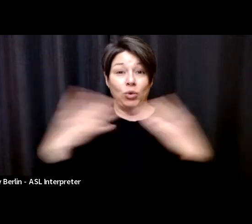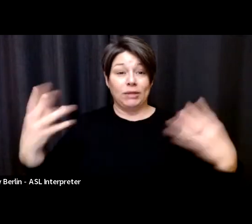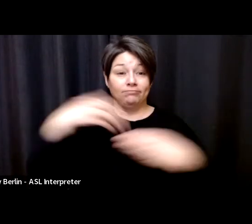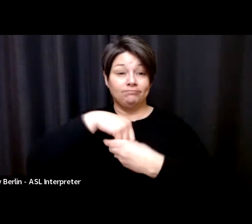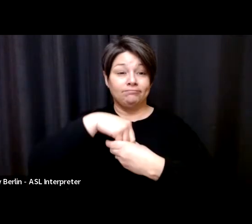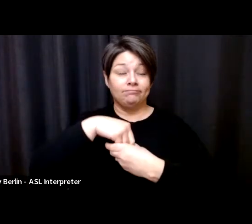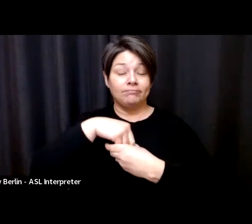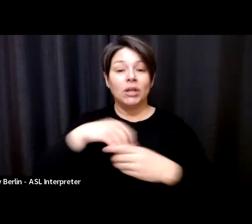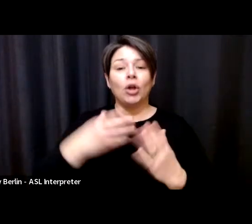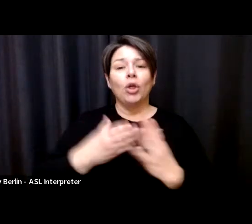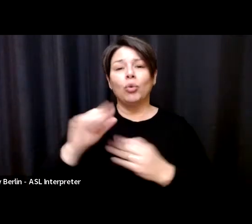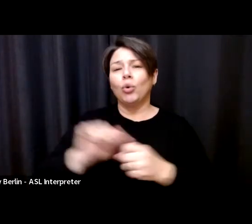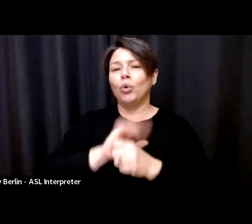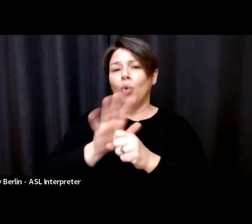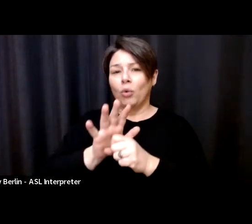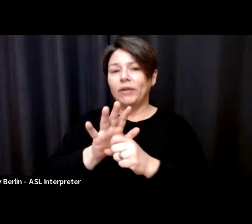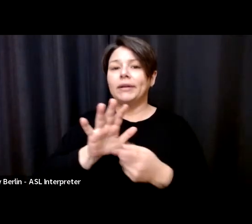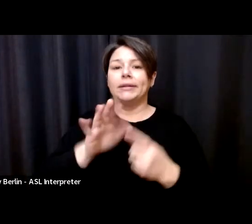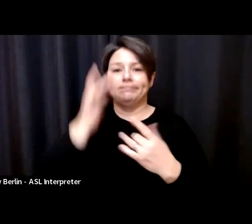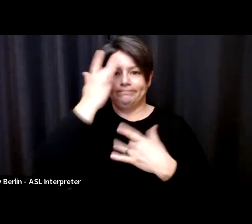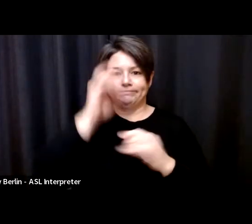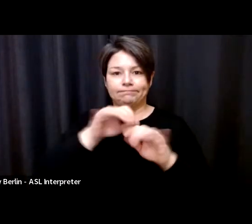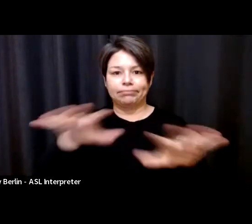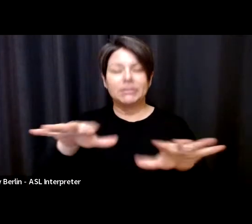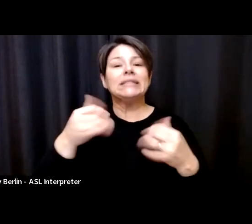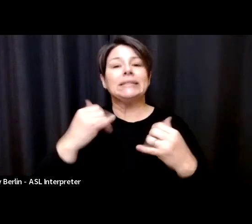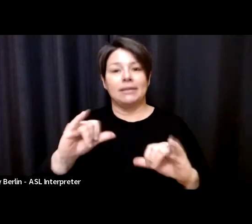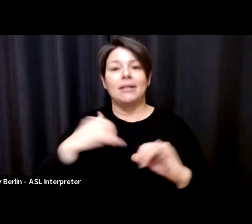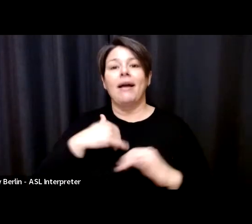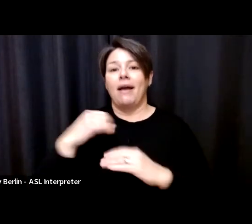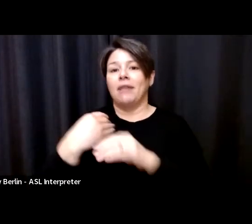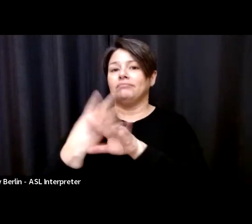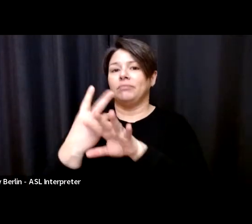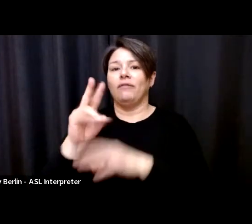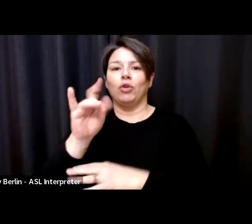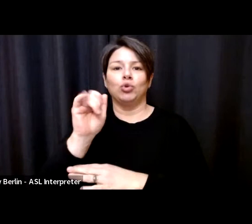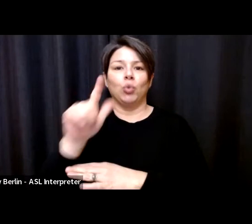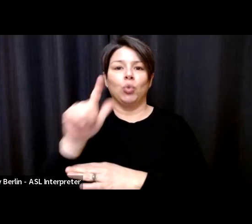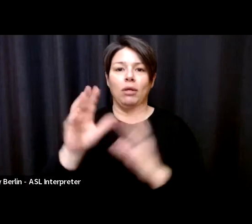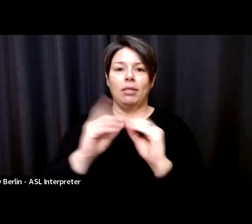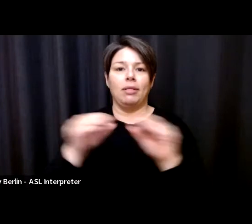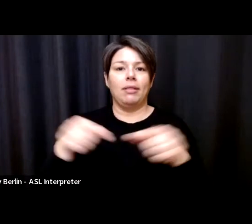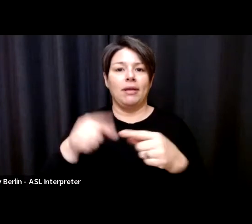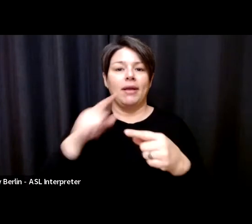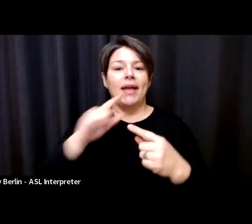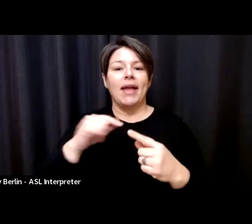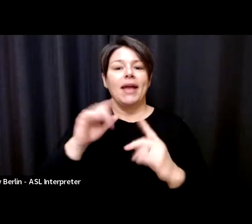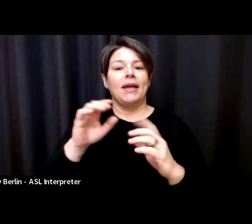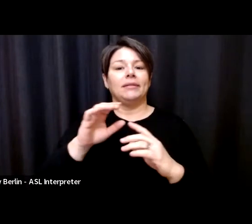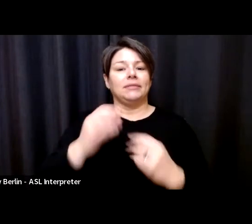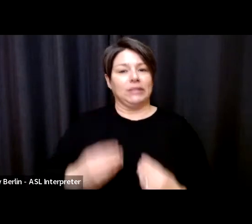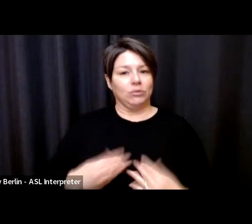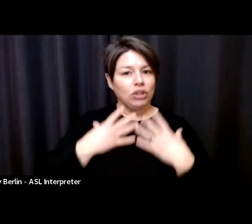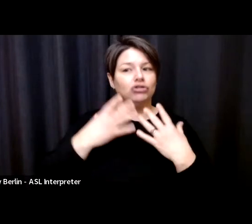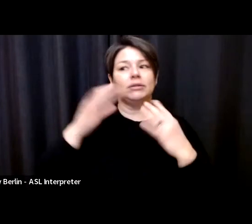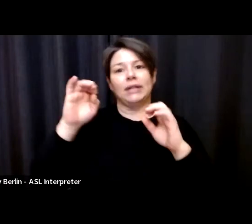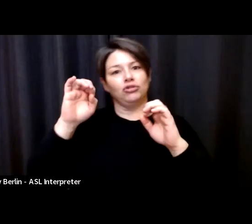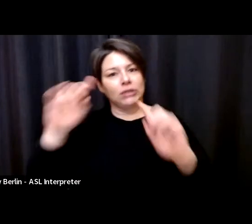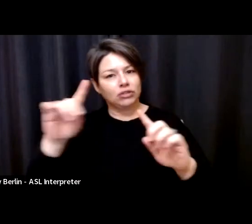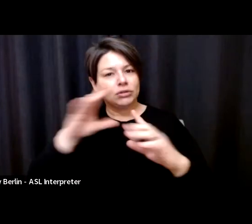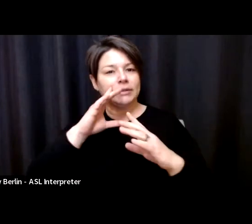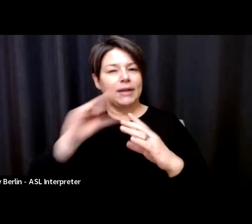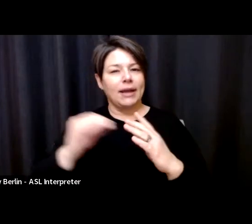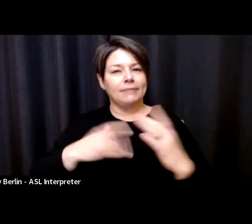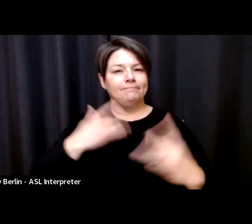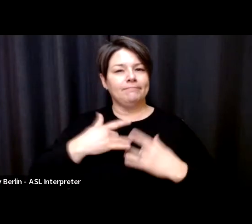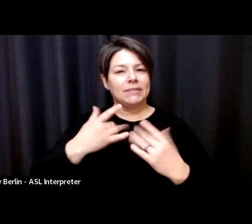pandemic, the Common Hour has continued to provide a virtual gathering space and a source of inspiration, education, and compelling